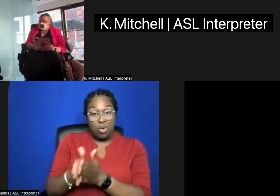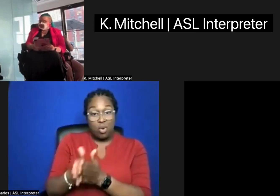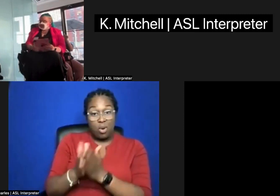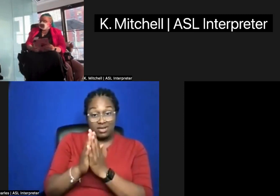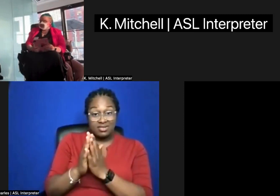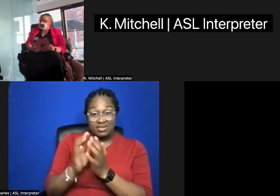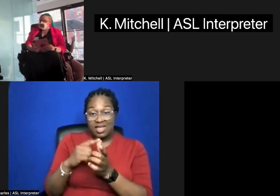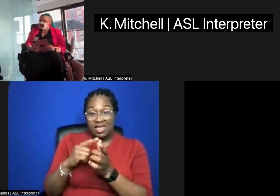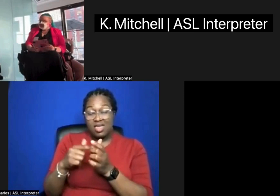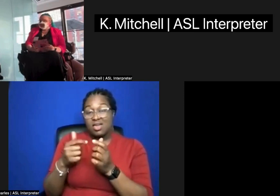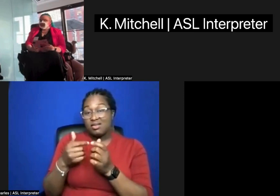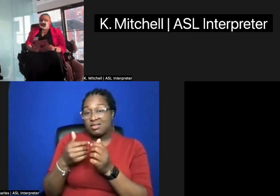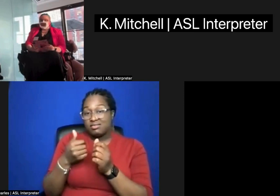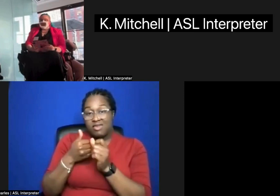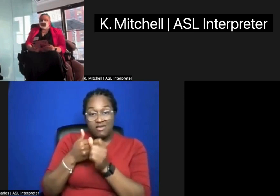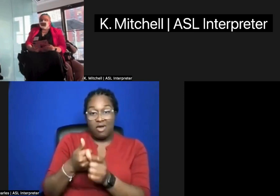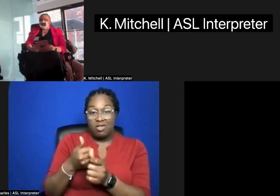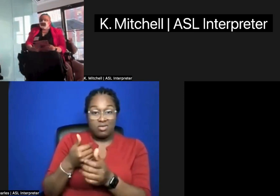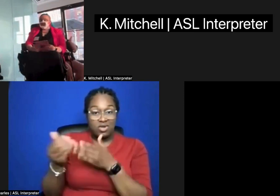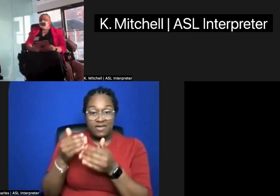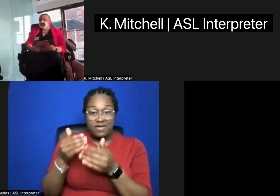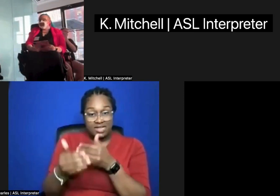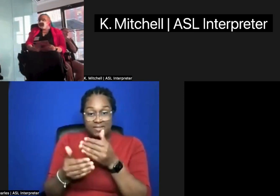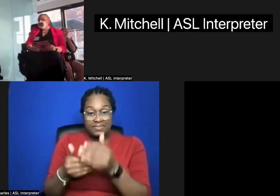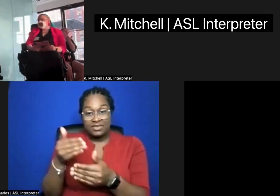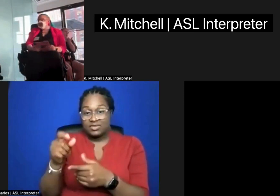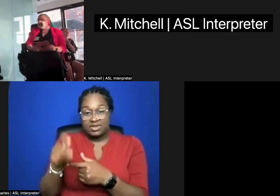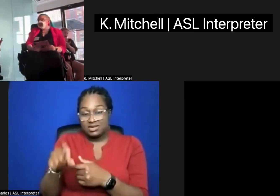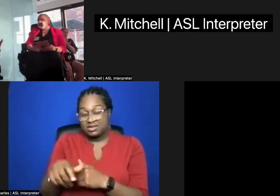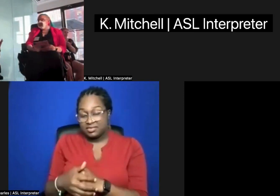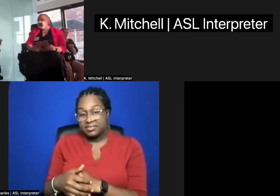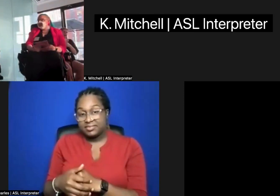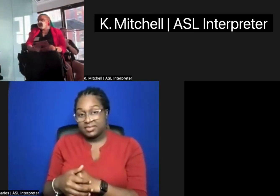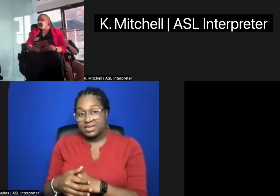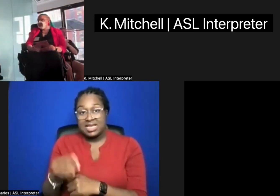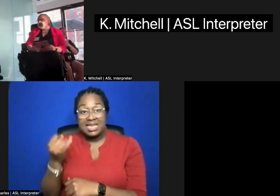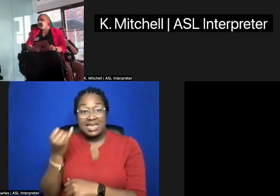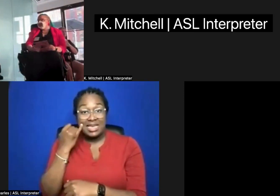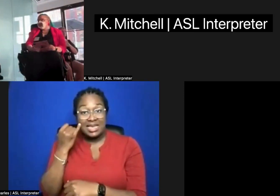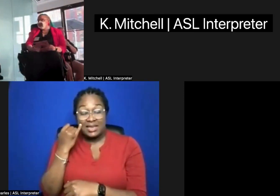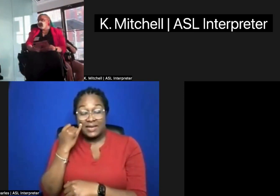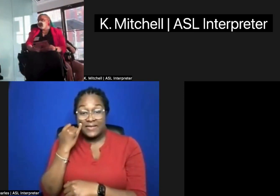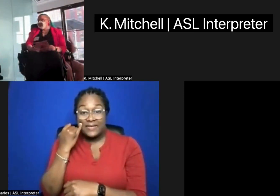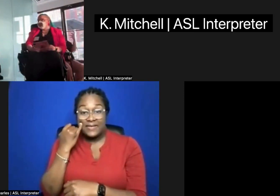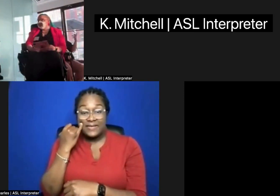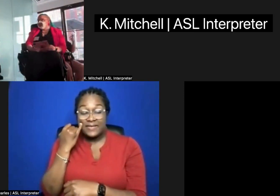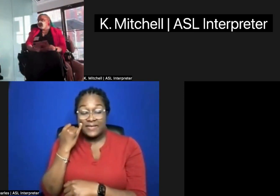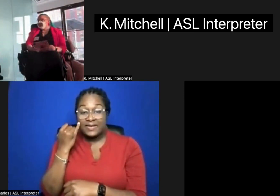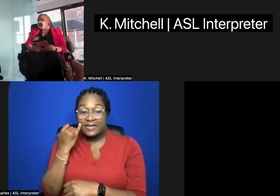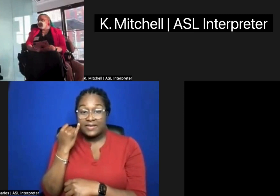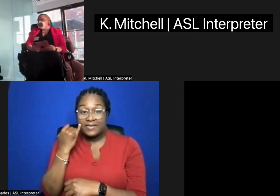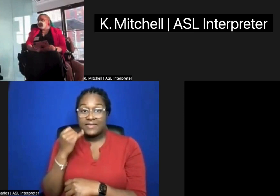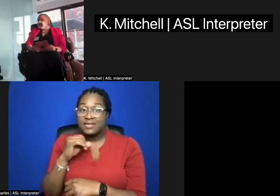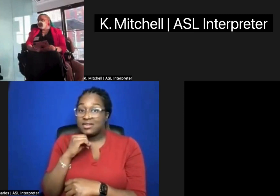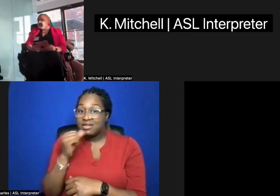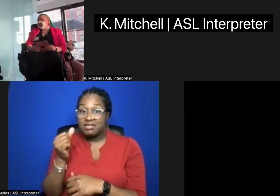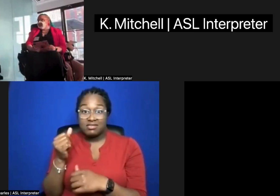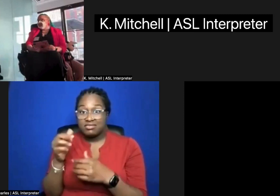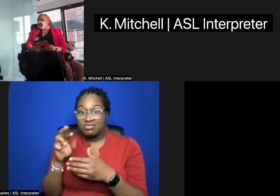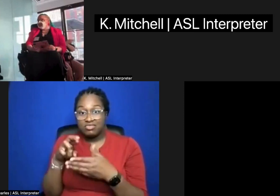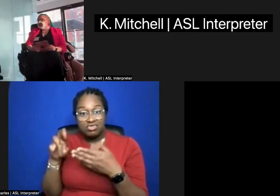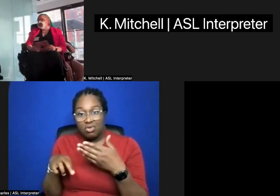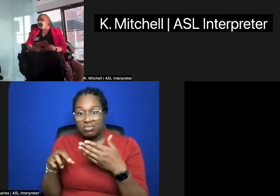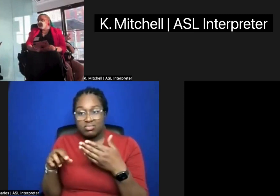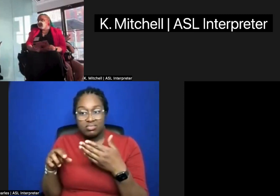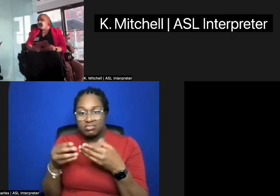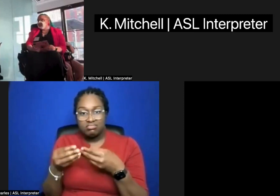whatever your employer requires. And if it cuts off or it does not result in